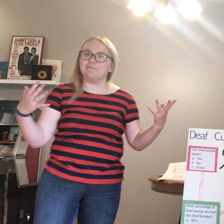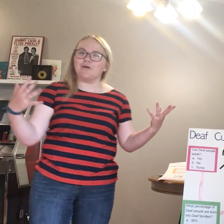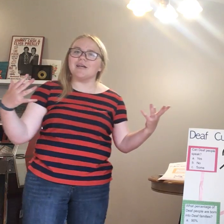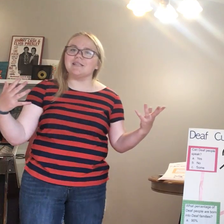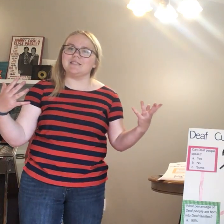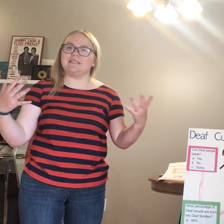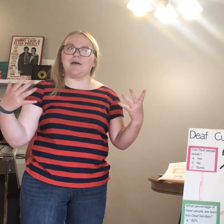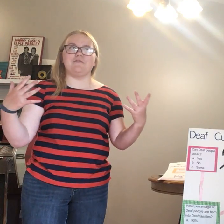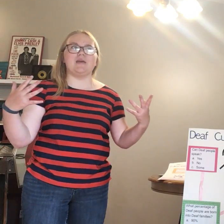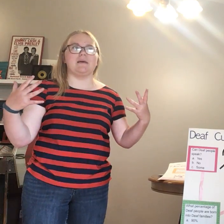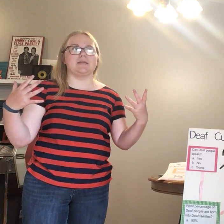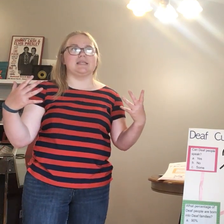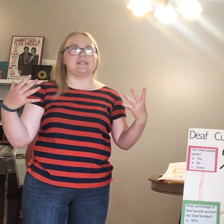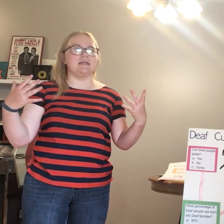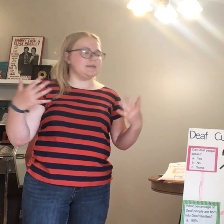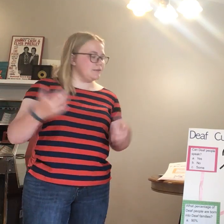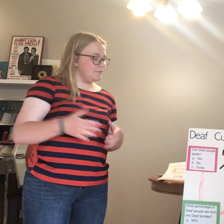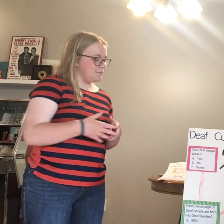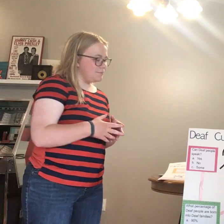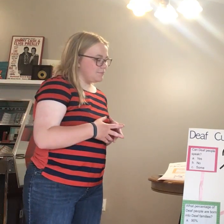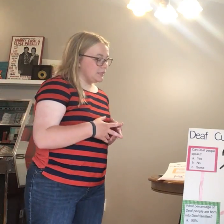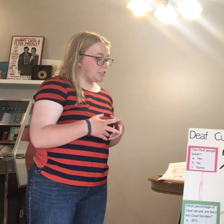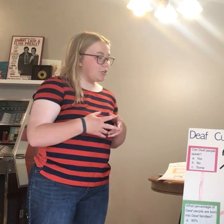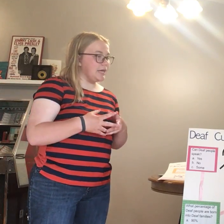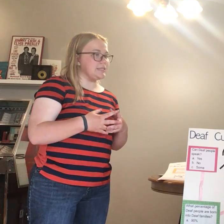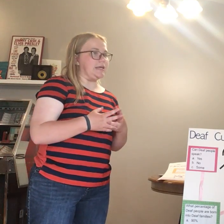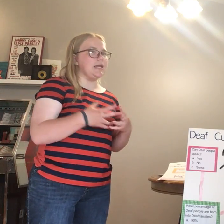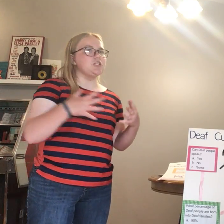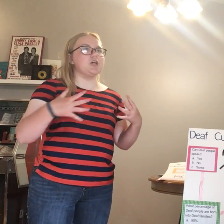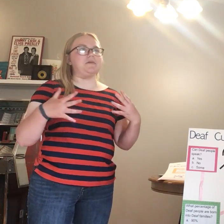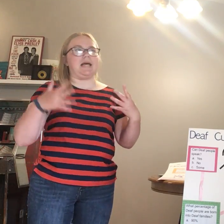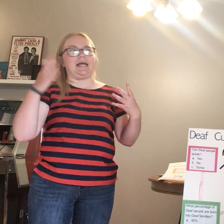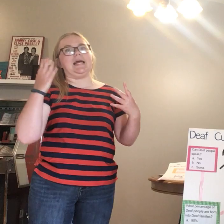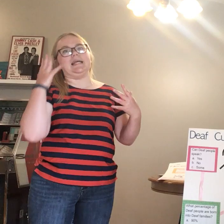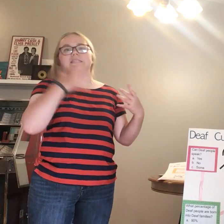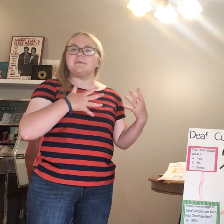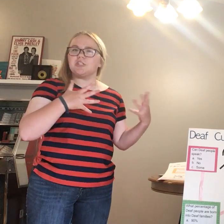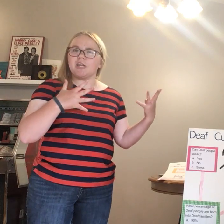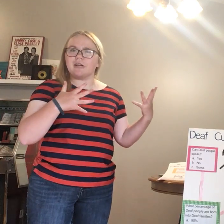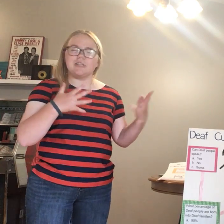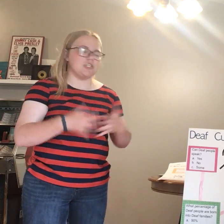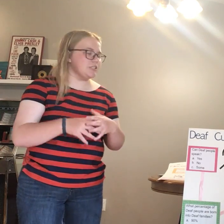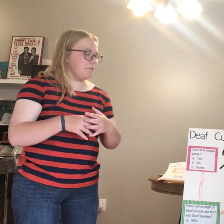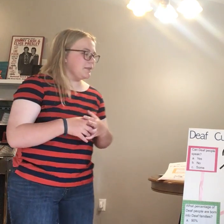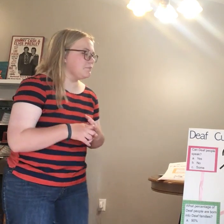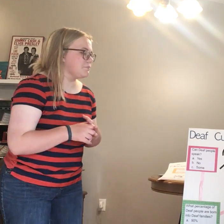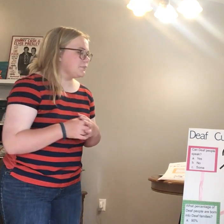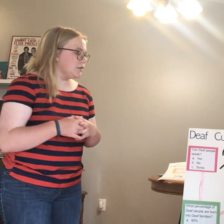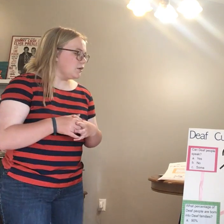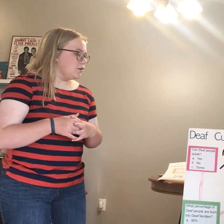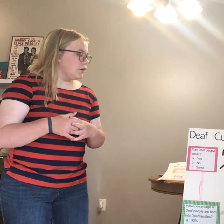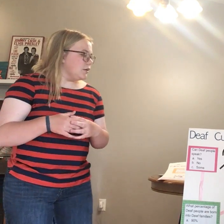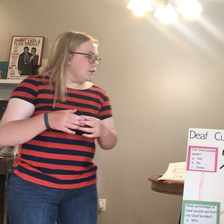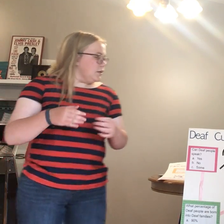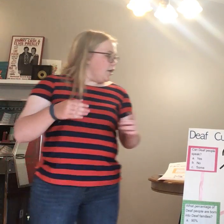born into deaf families. It's crazy. It kind of shows that, kind of like skips generation or something.